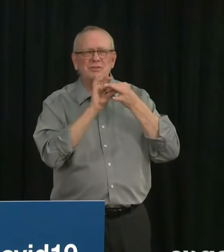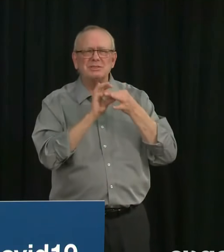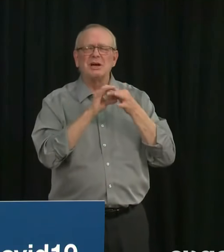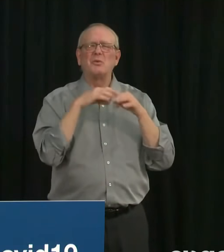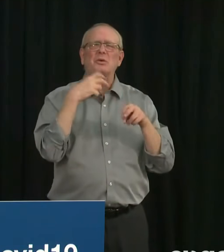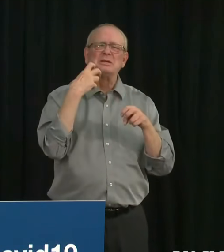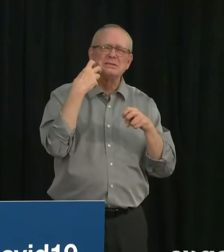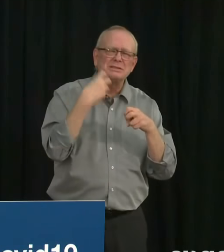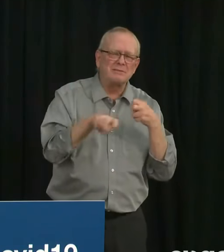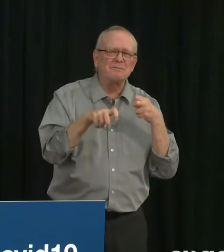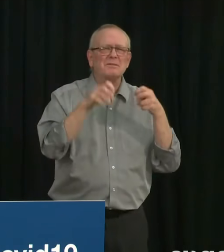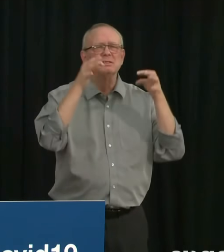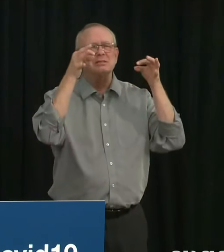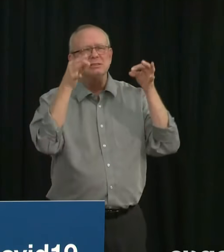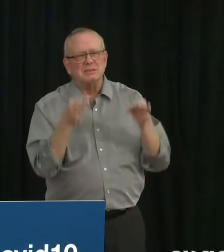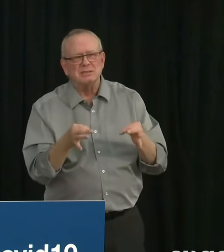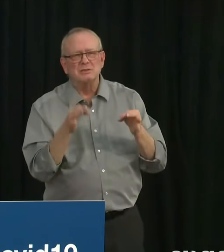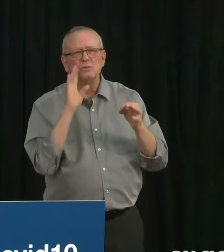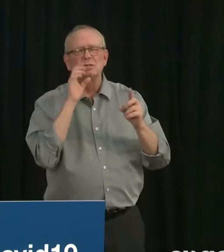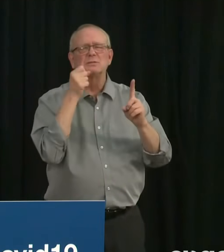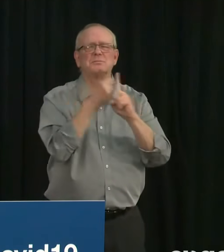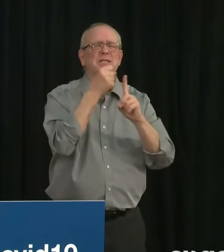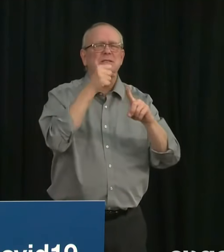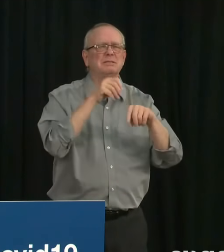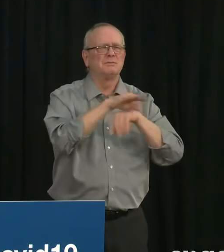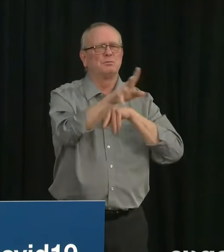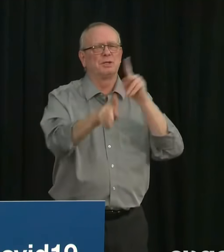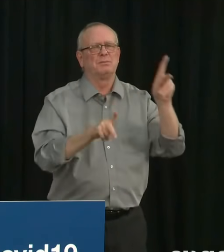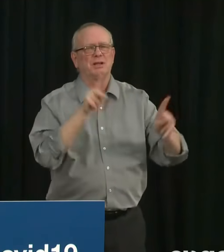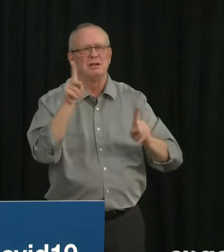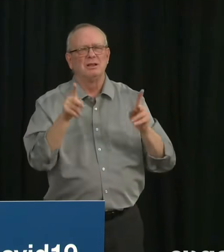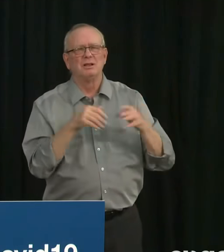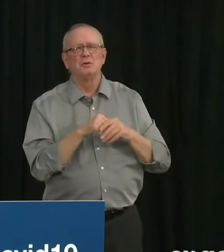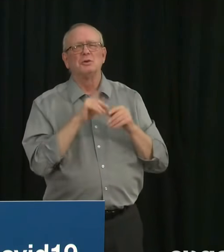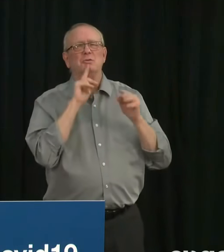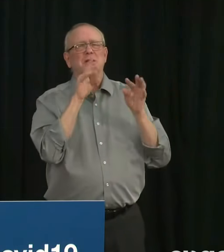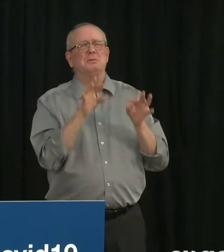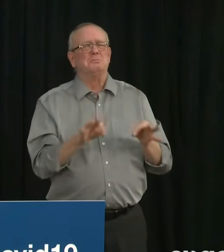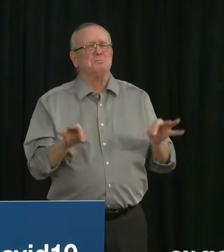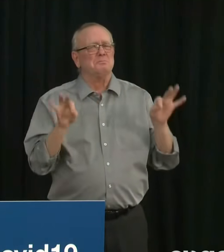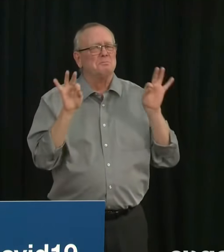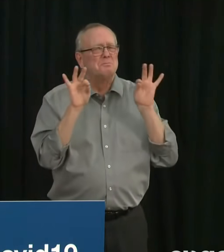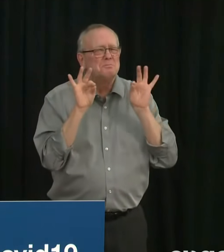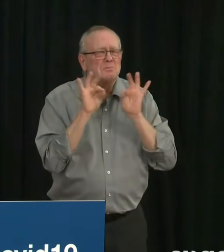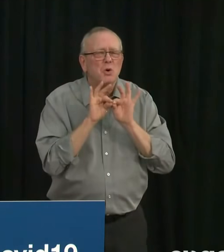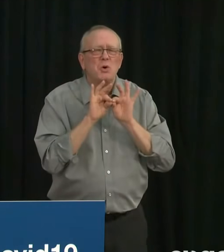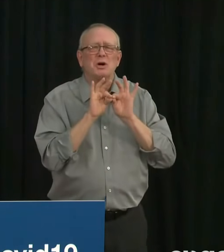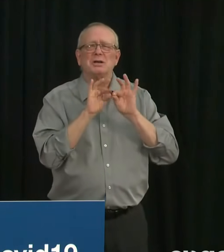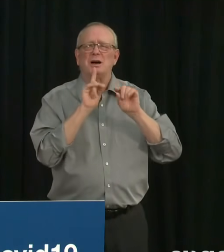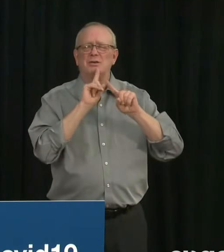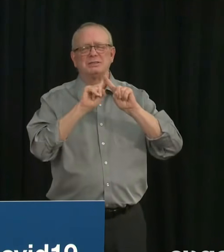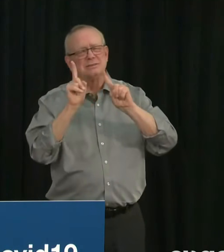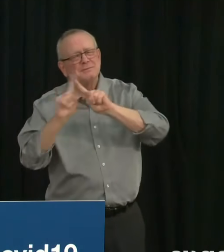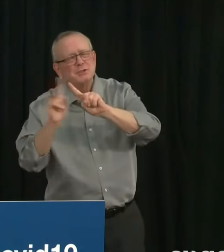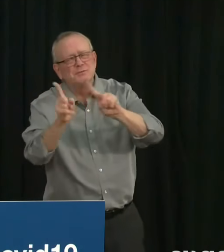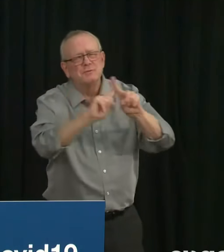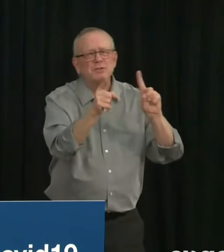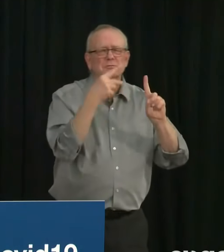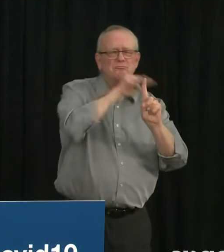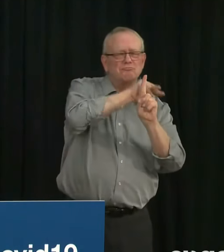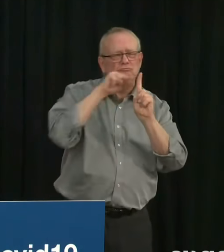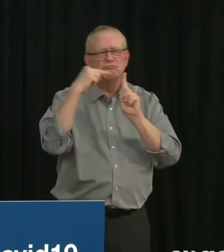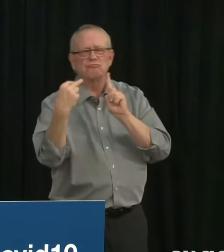population, which is that it is critical that multiple perspectives are heard. And while